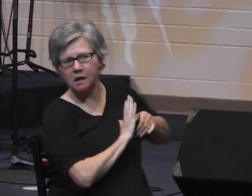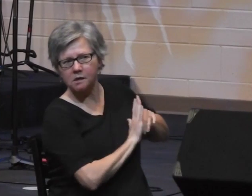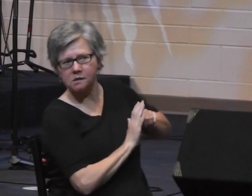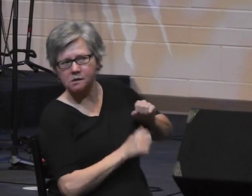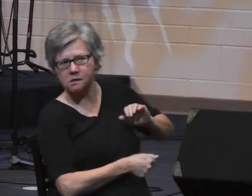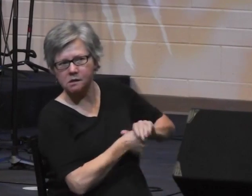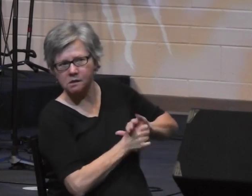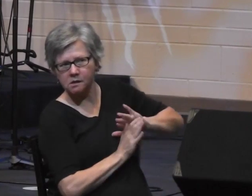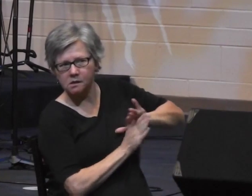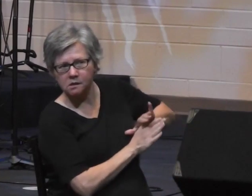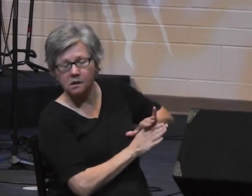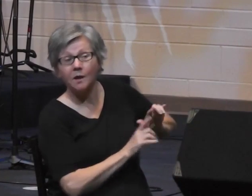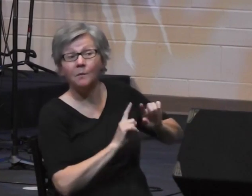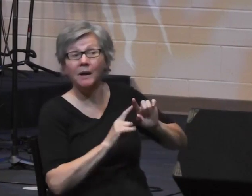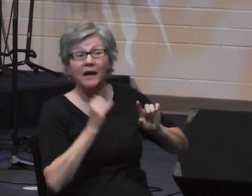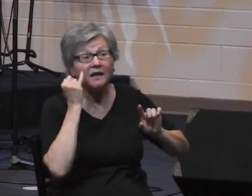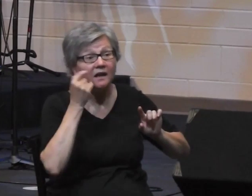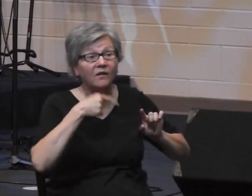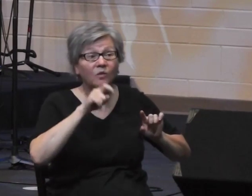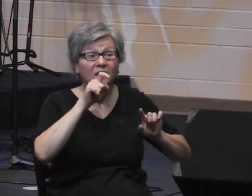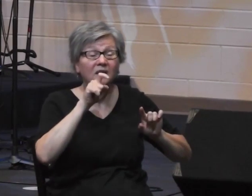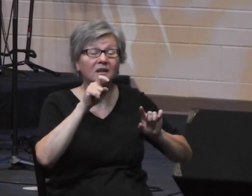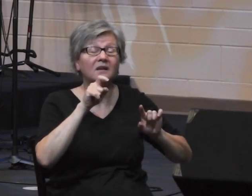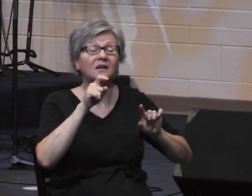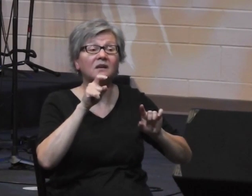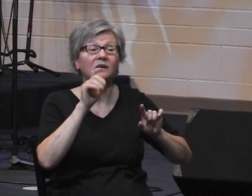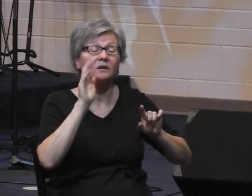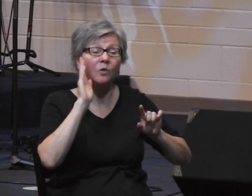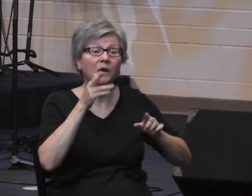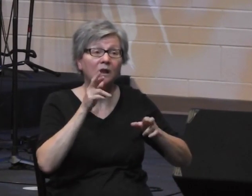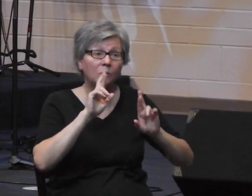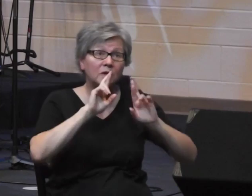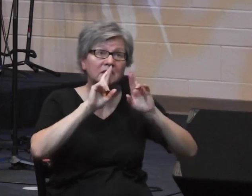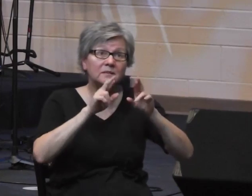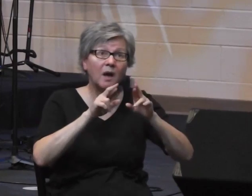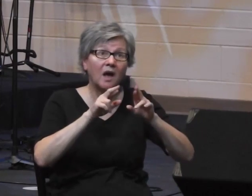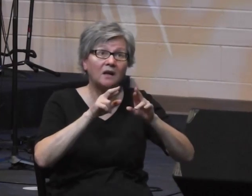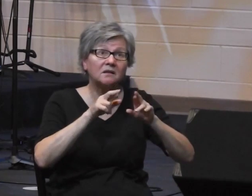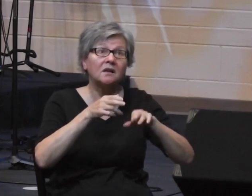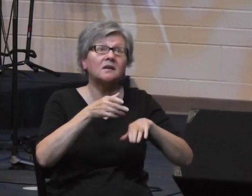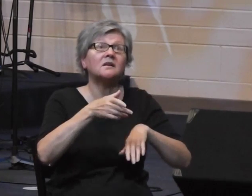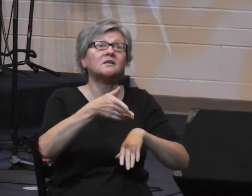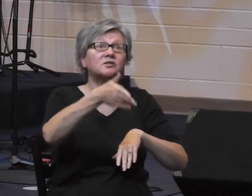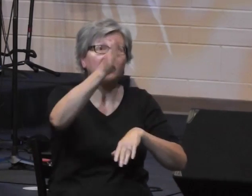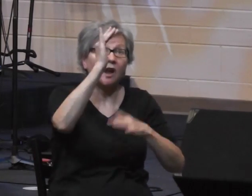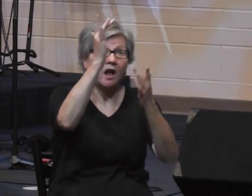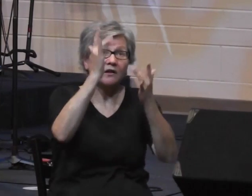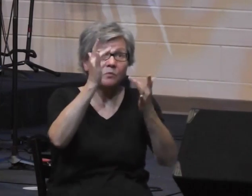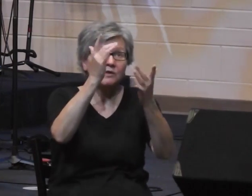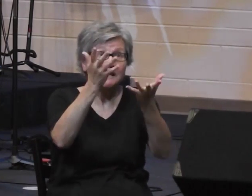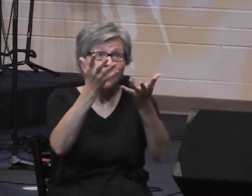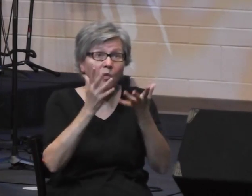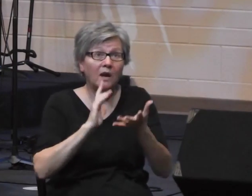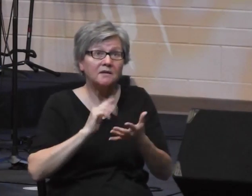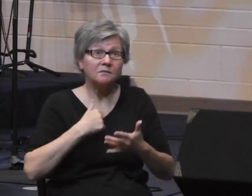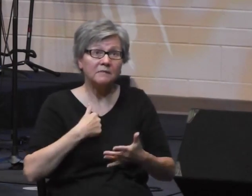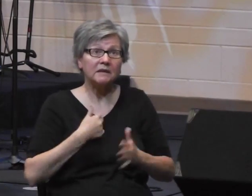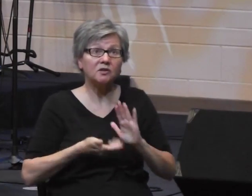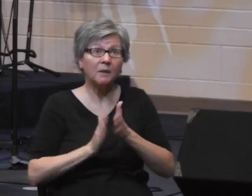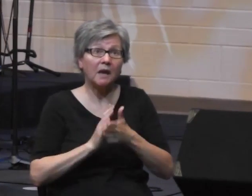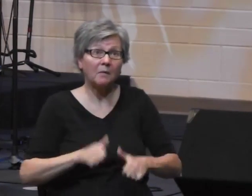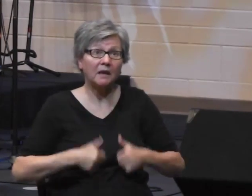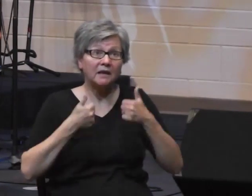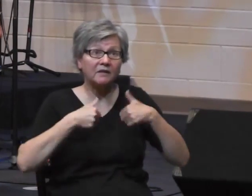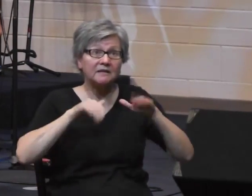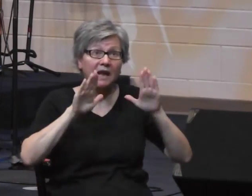it up. But if we're going to respond to the God of mercy who asks us to be living sacrifices, we have to live fully alive.